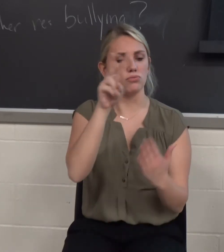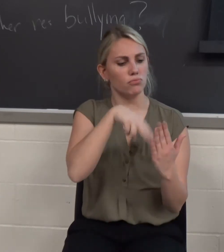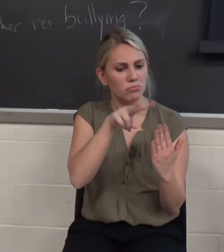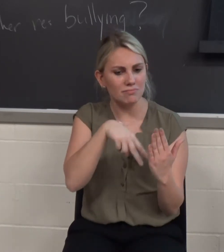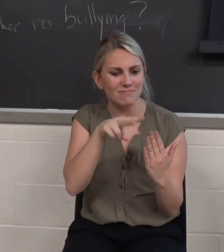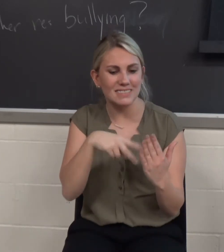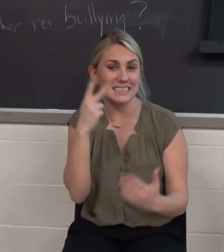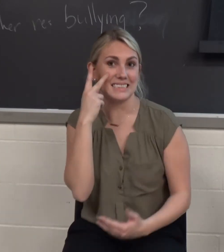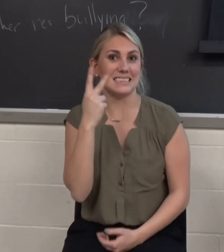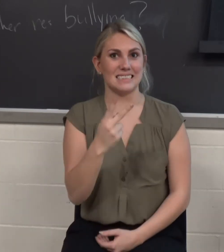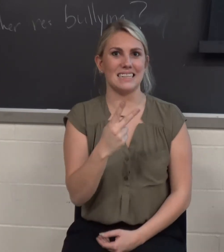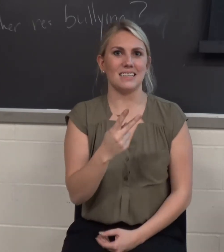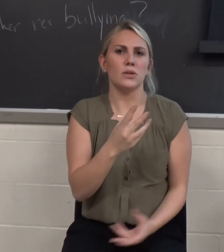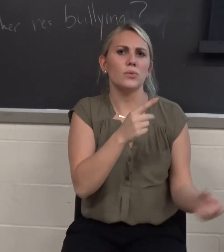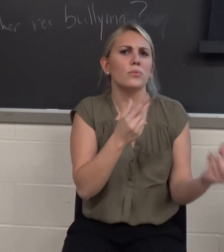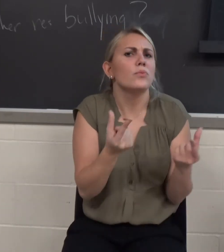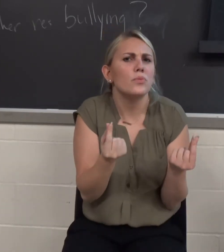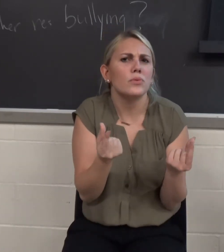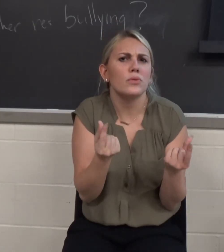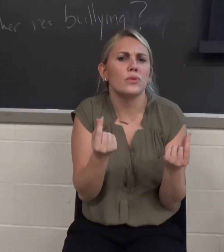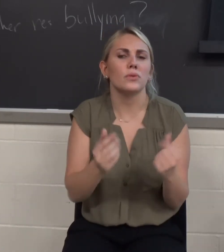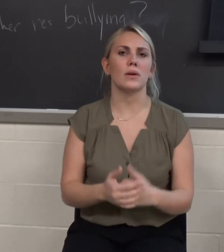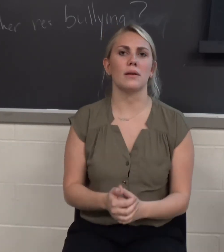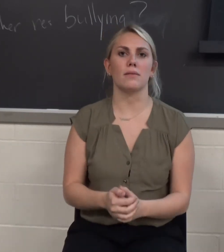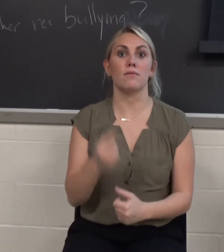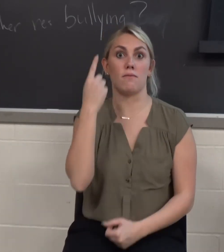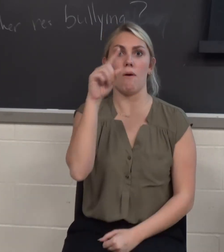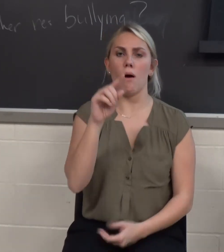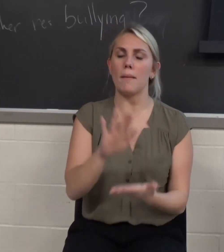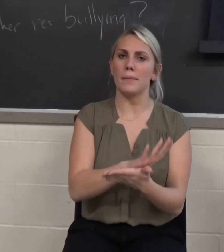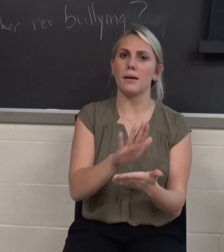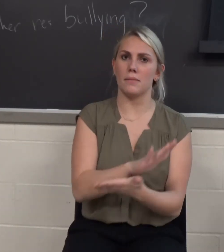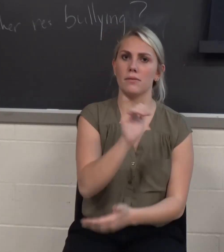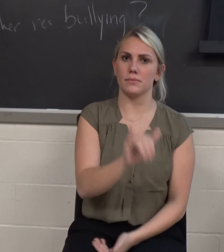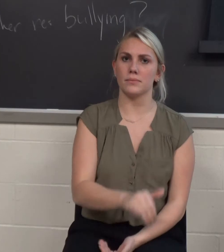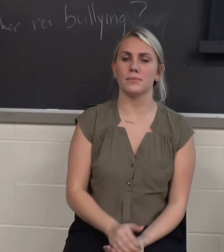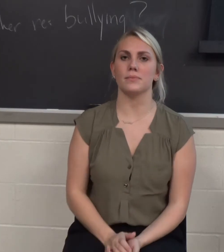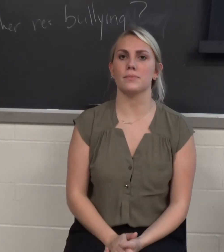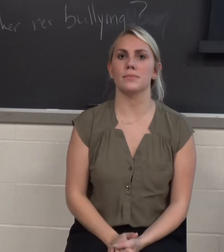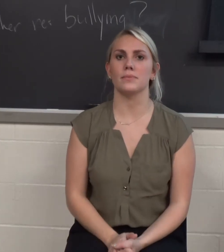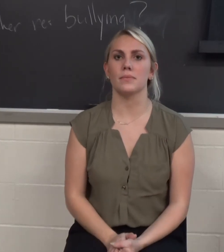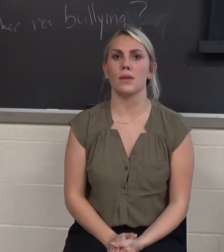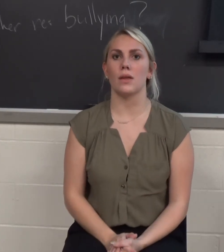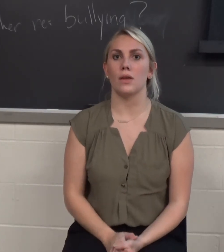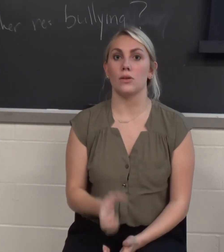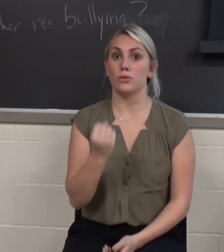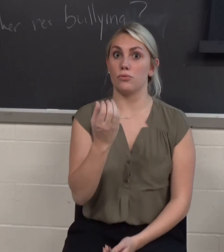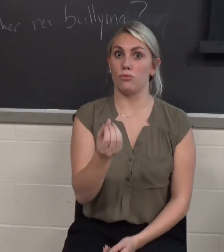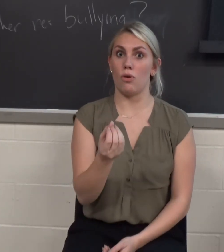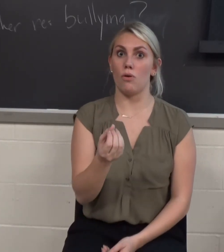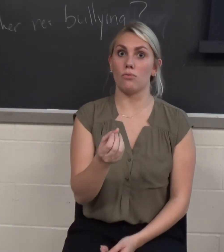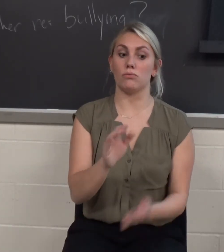theme paper. That way you can start taking notes even before you start.